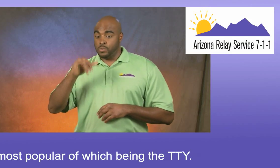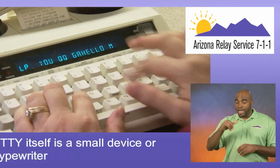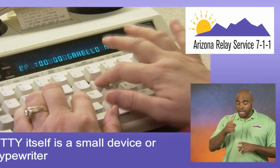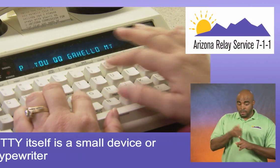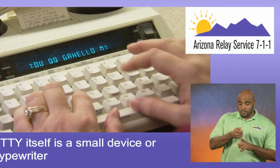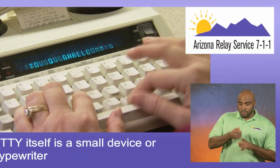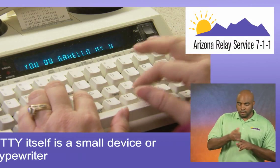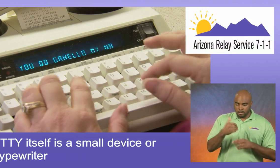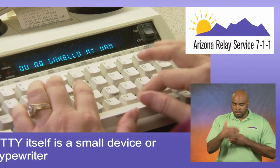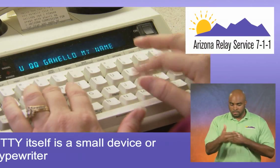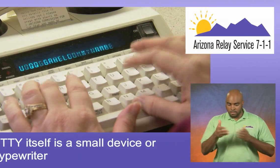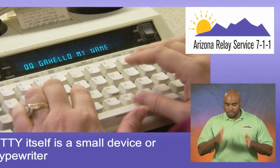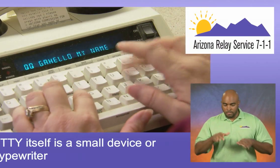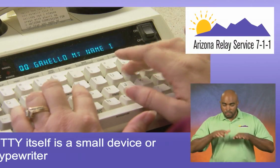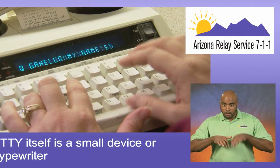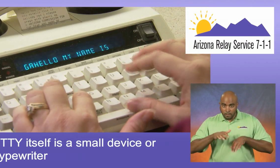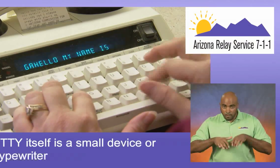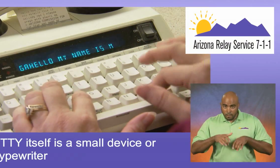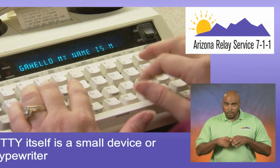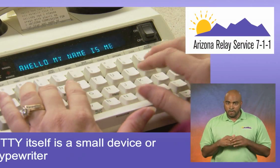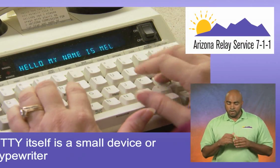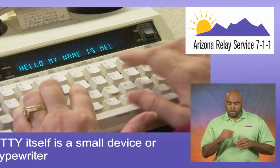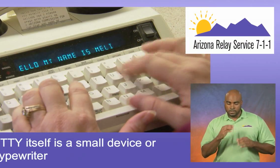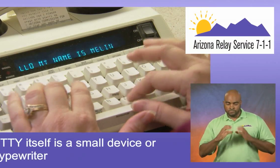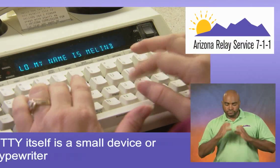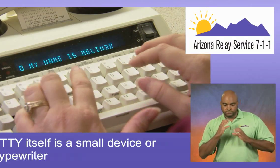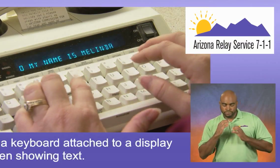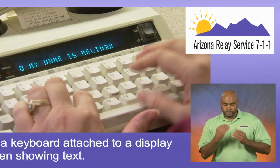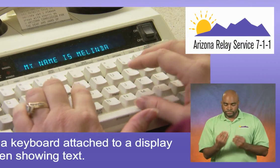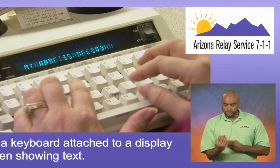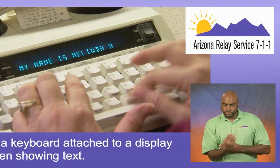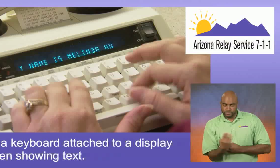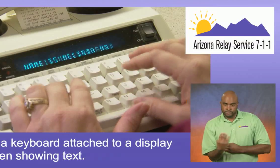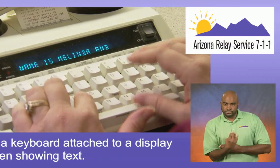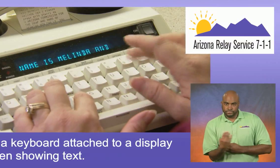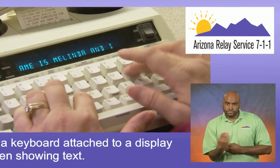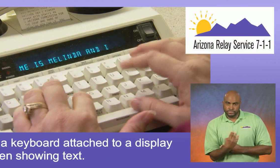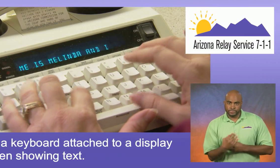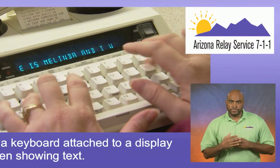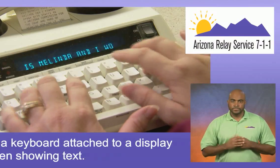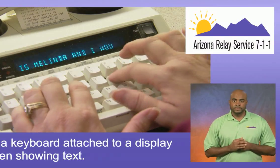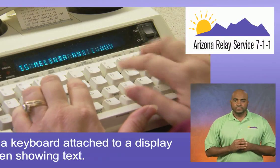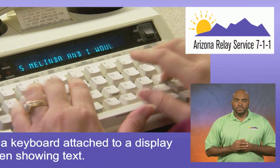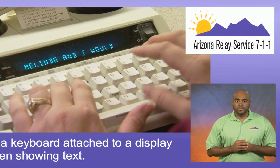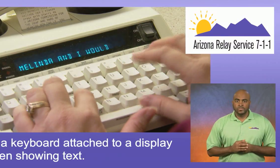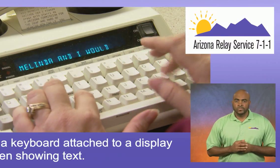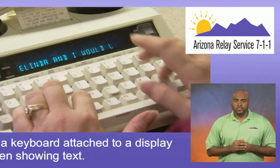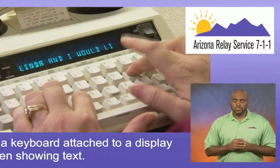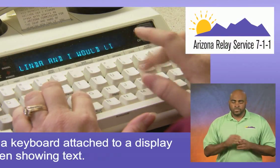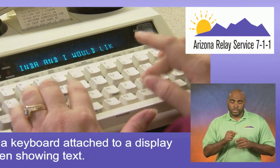The TTY itself is a small device or teletypewriter with a keyboard attached to a display screen showing text.